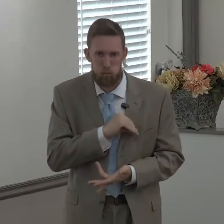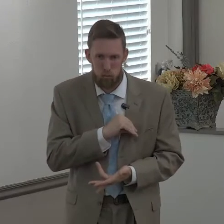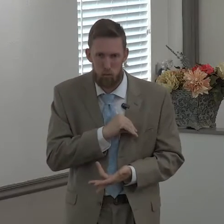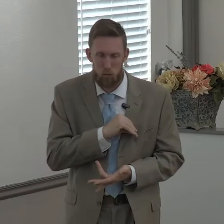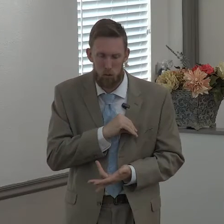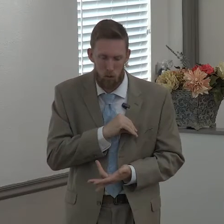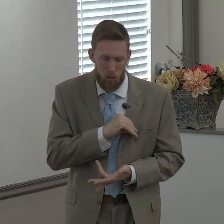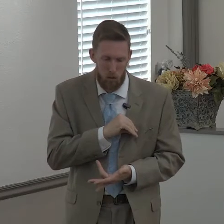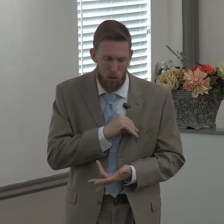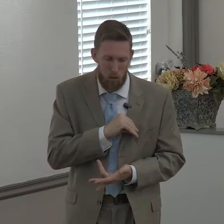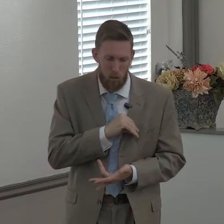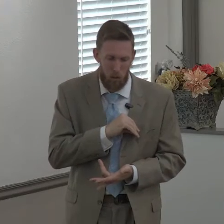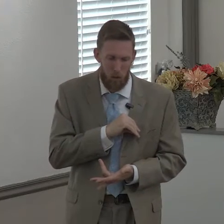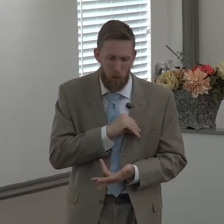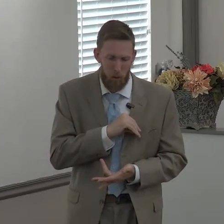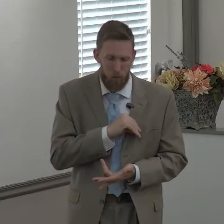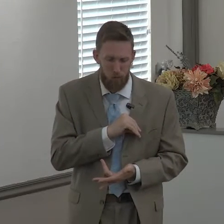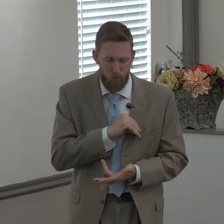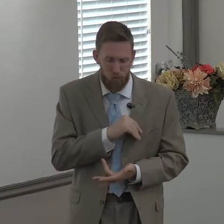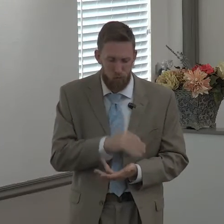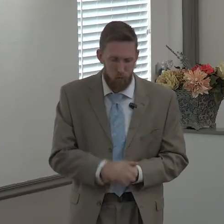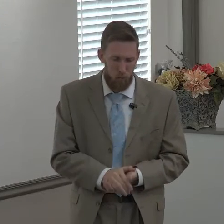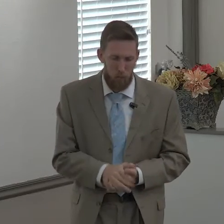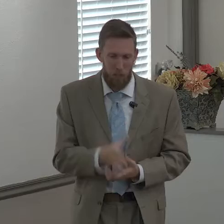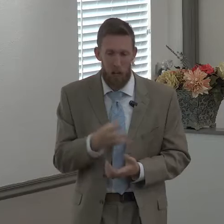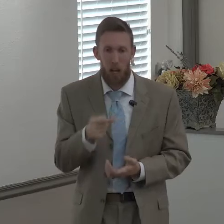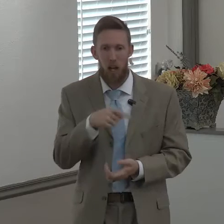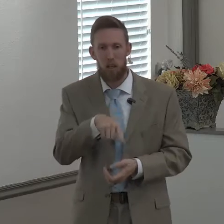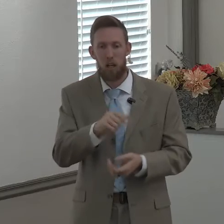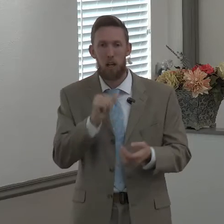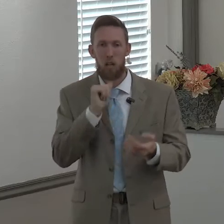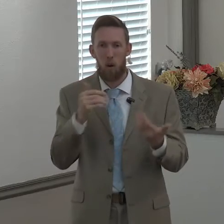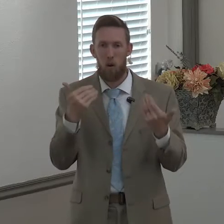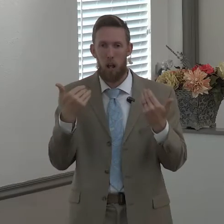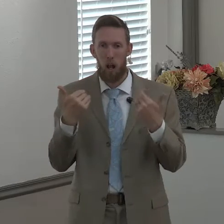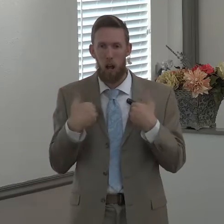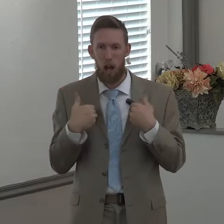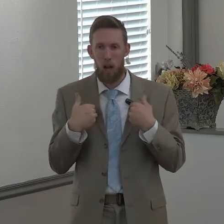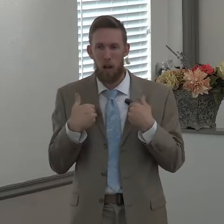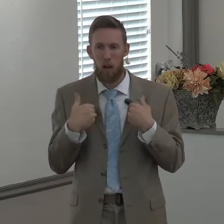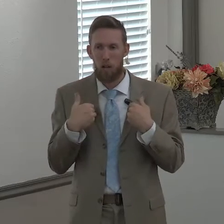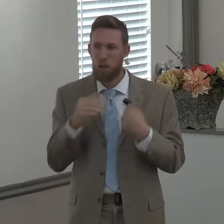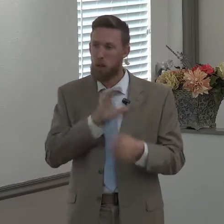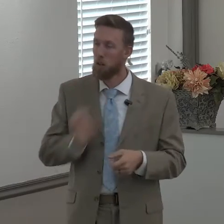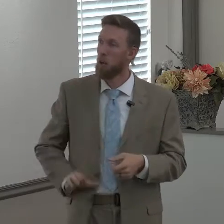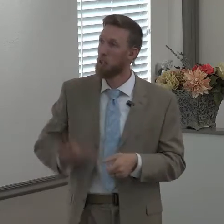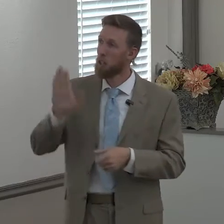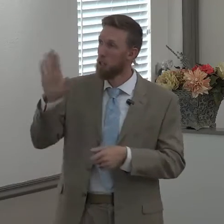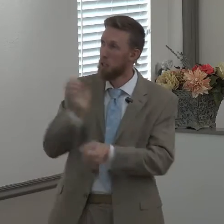some point of disappointment, some point of discouragement that's taken place.